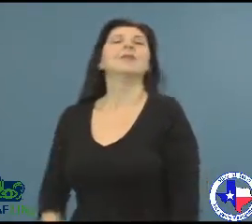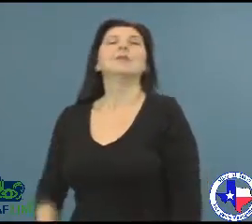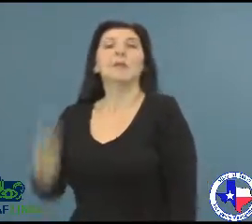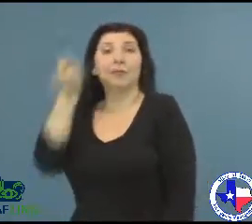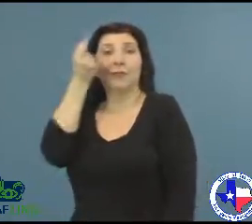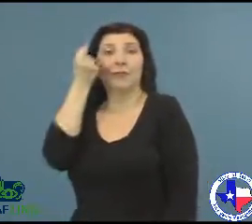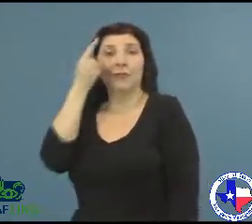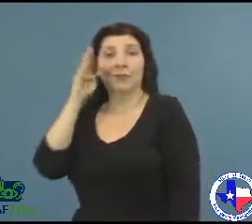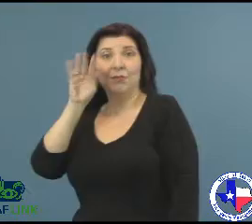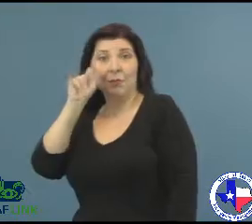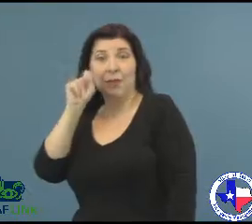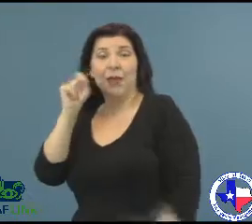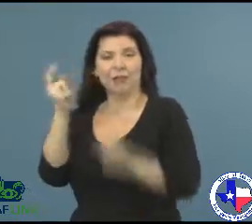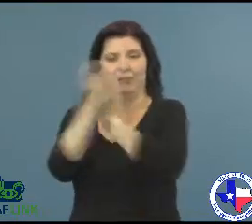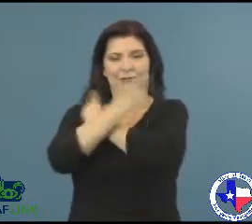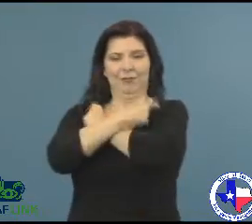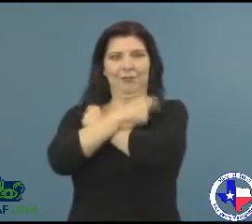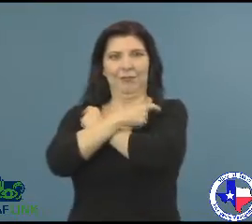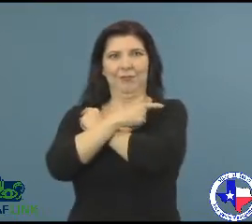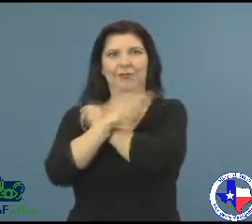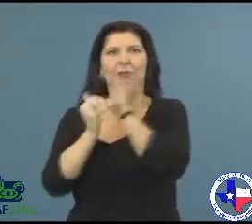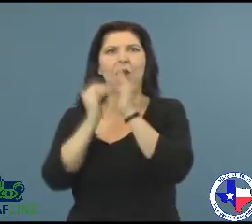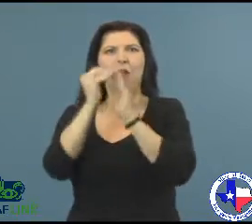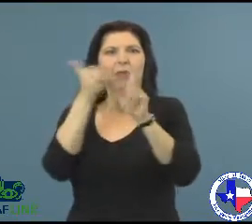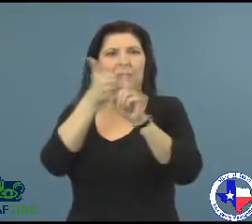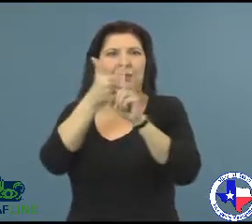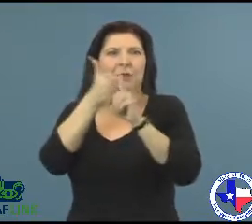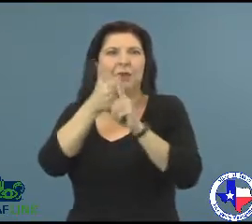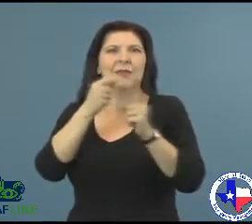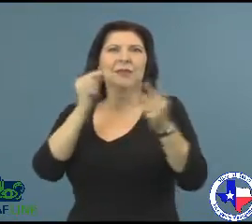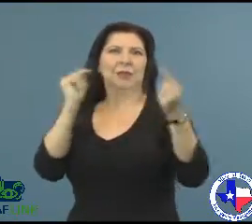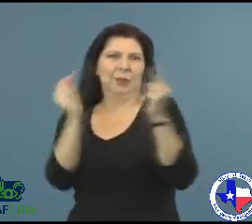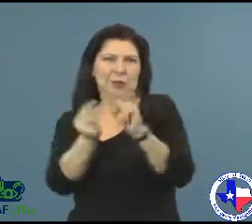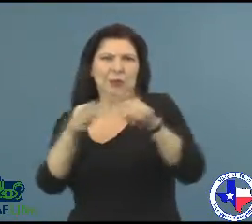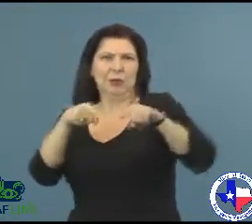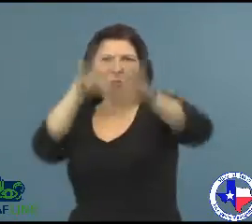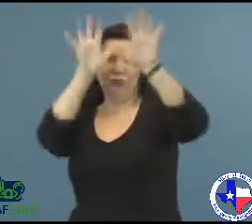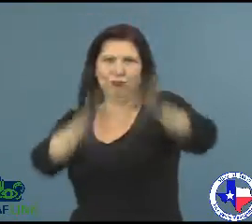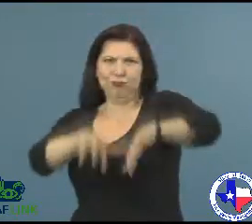Bats are often injured in heavy rains and winds.